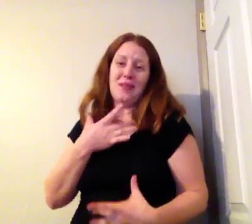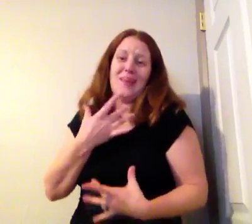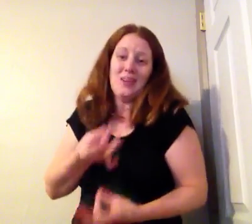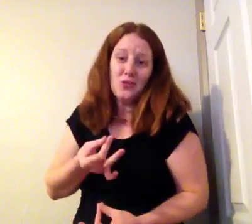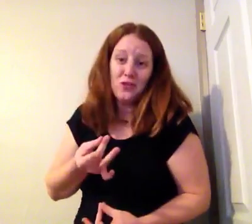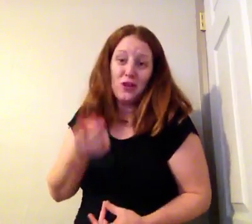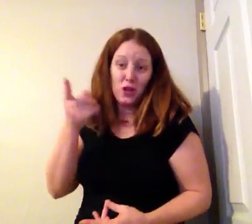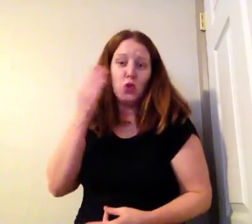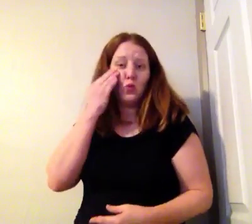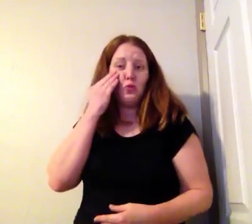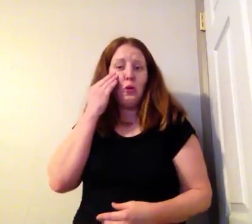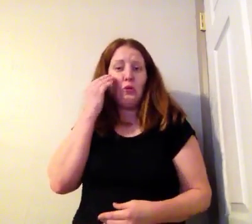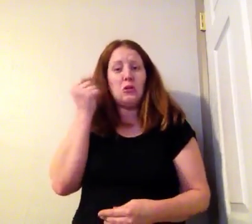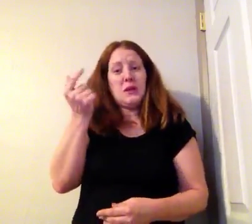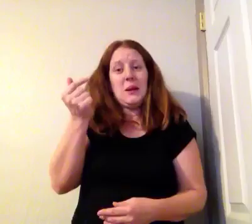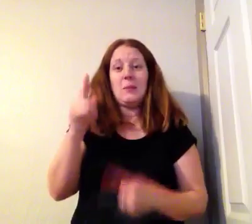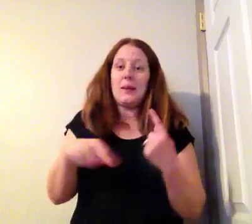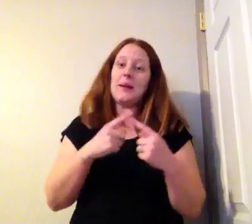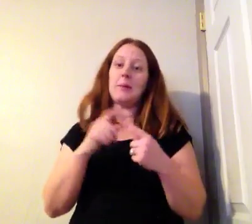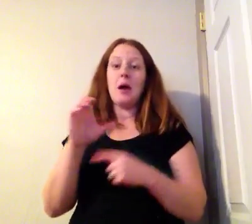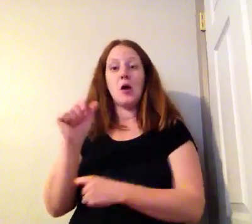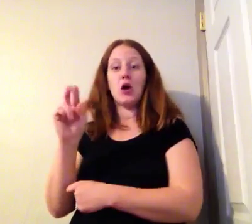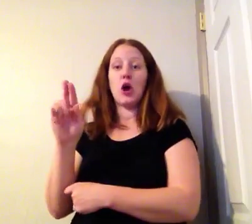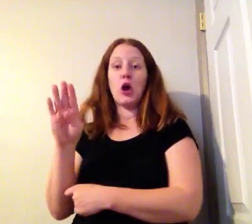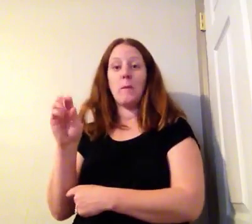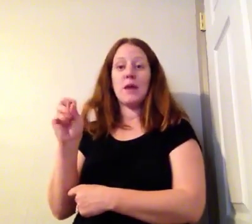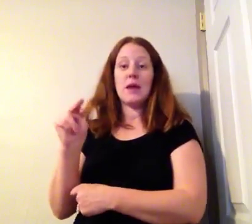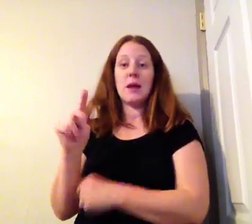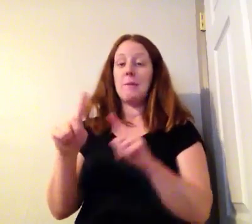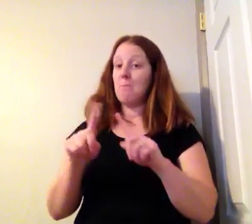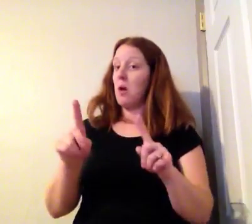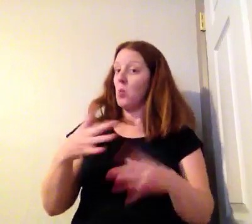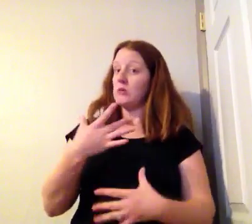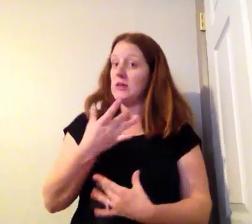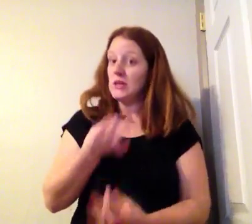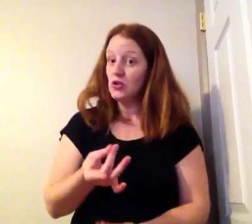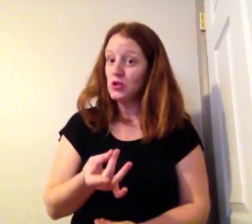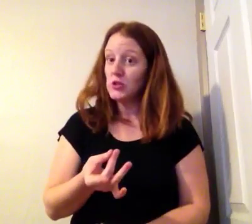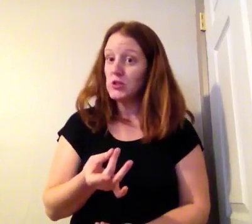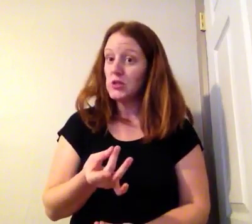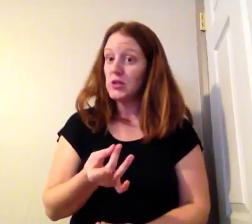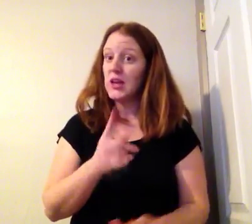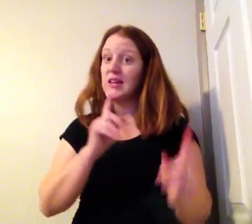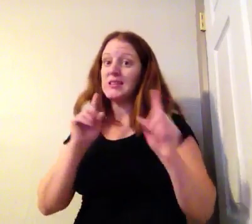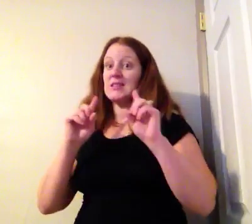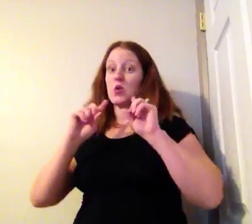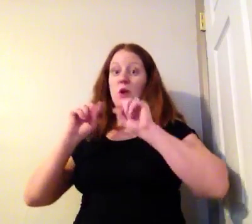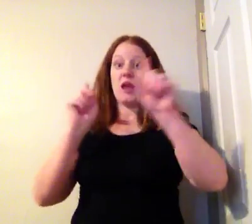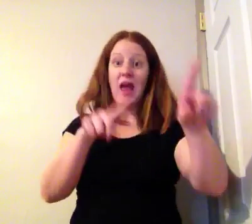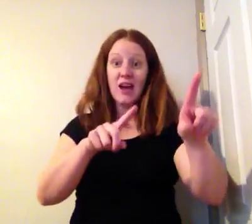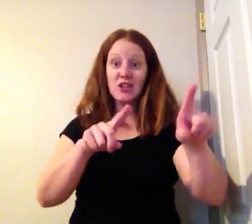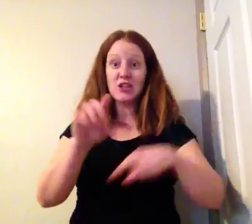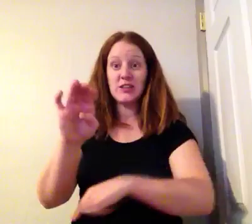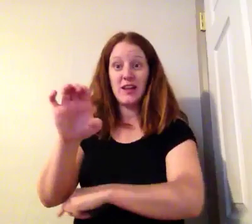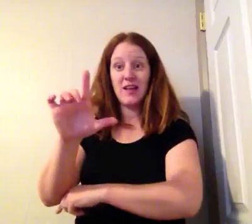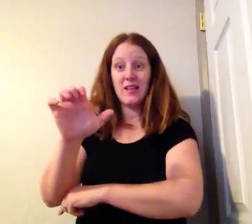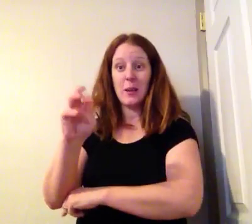carbon. But what really is interesting is the reaction of elements and molecules with each